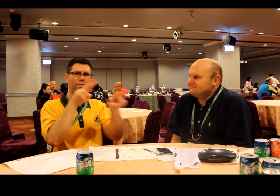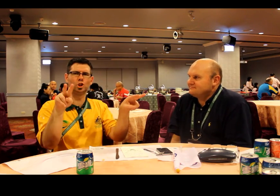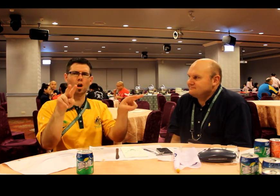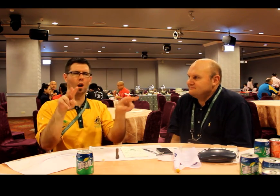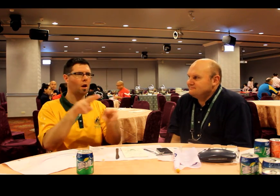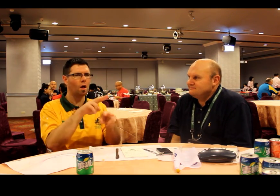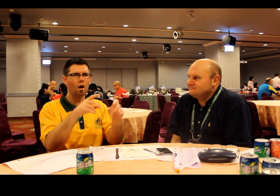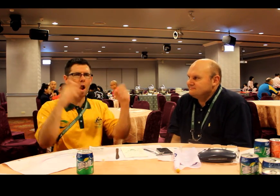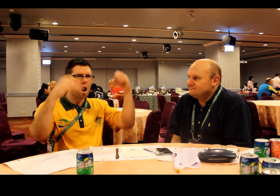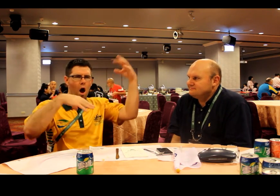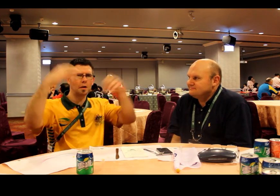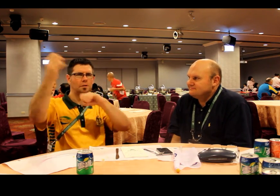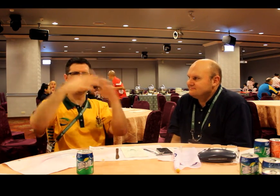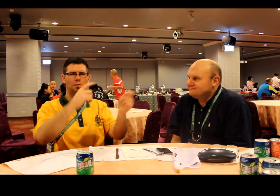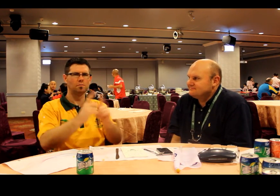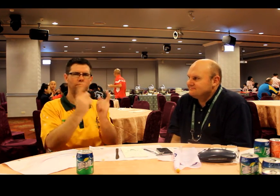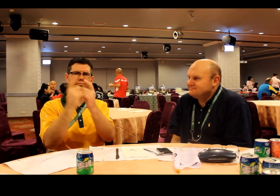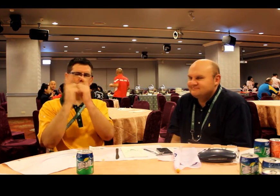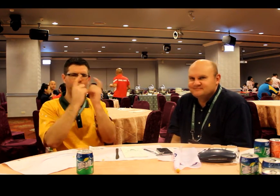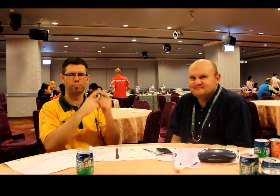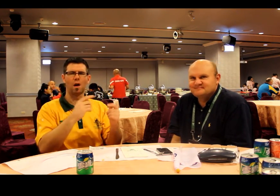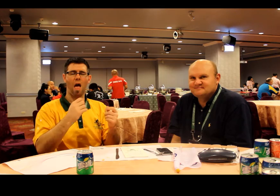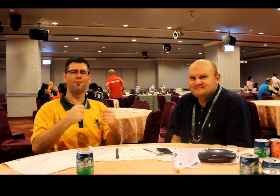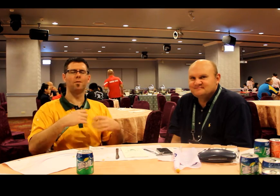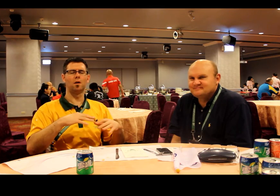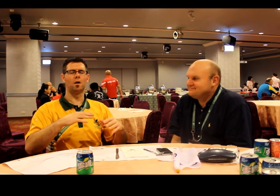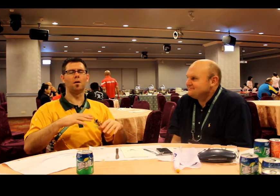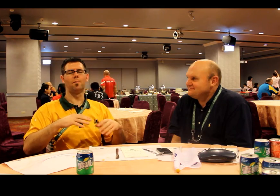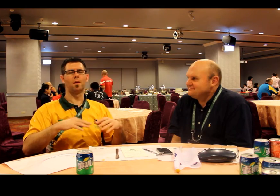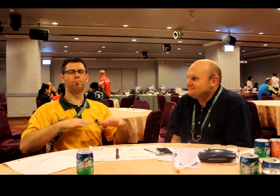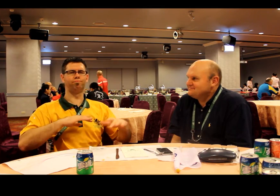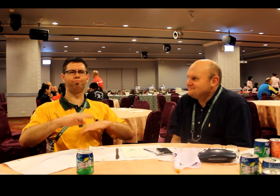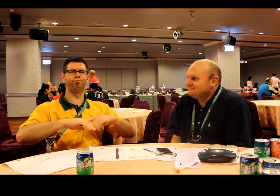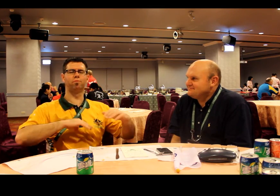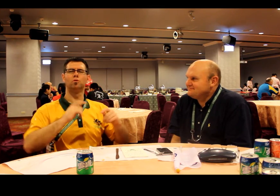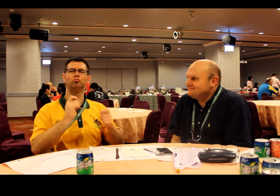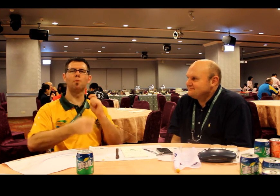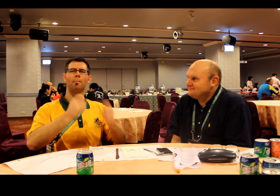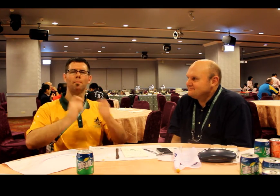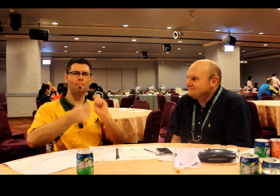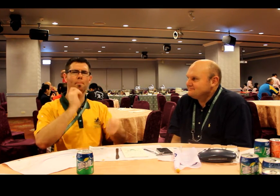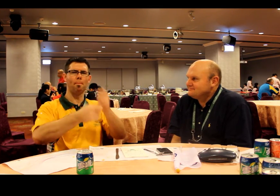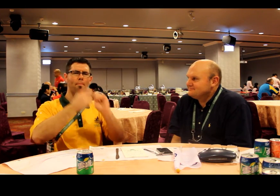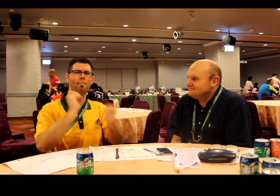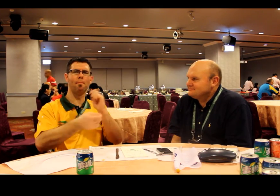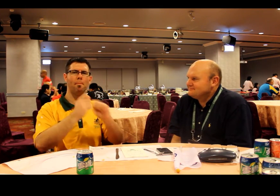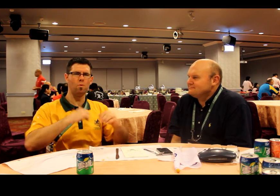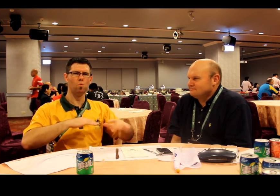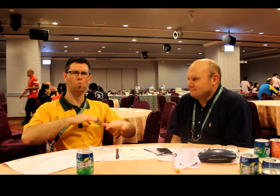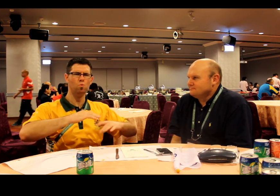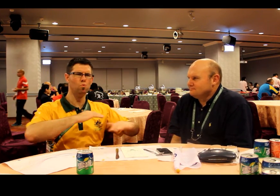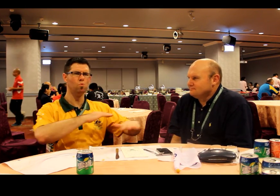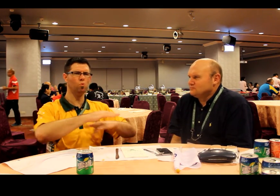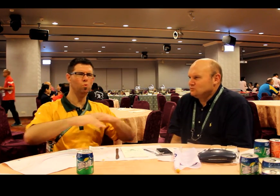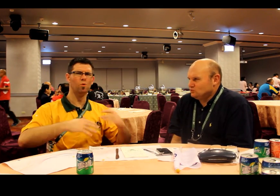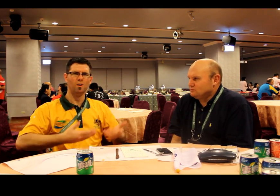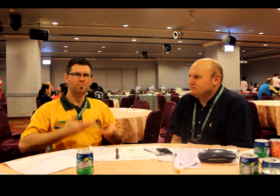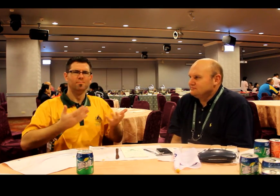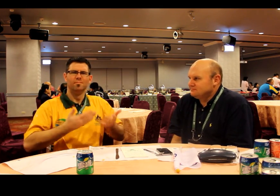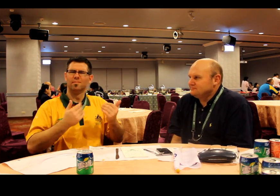there was sound and they weren't relying on that, but it was more the visuals, the lights, and also the vibes and the drums and the beat that you can